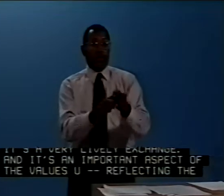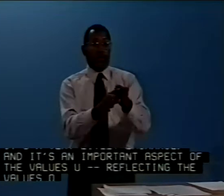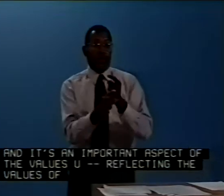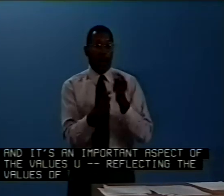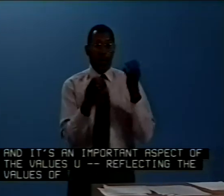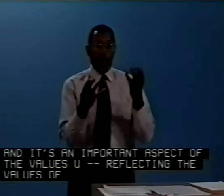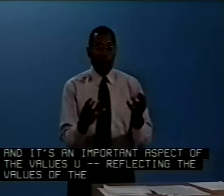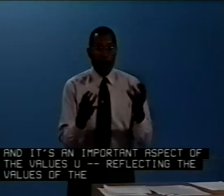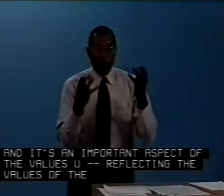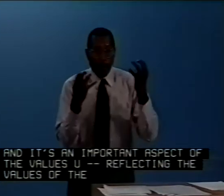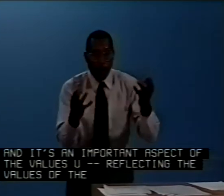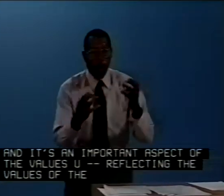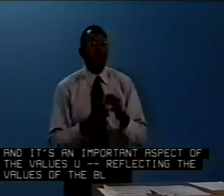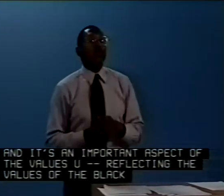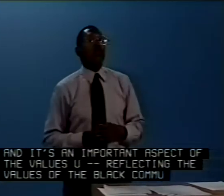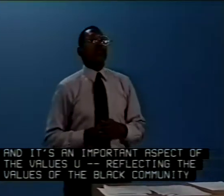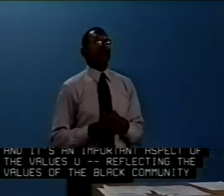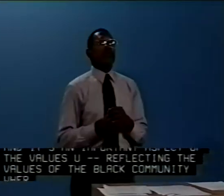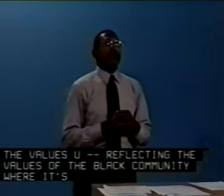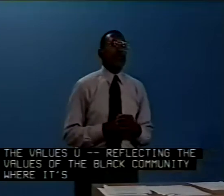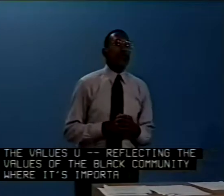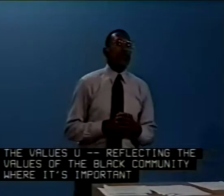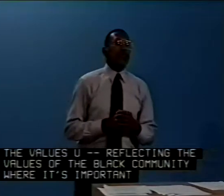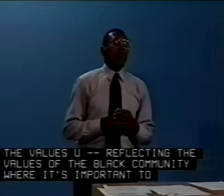a response from your audience.